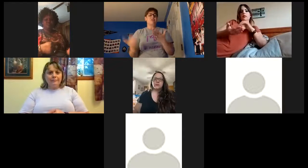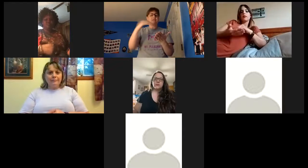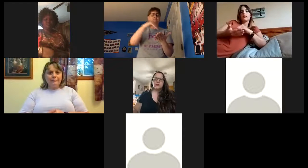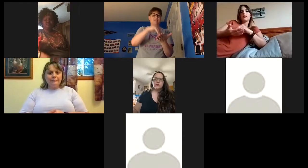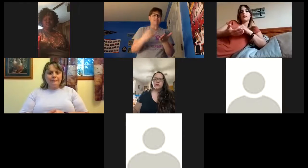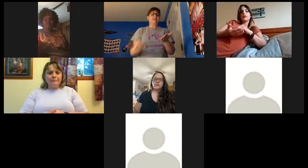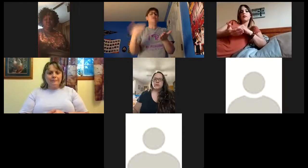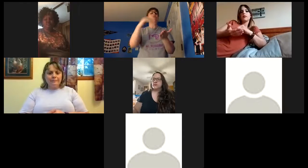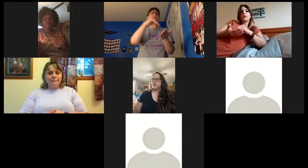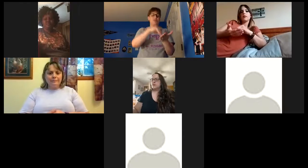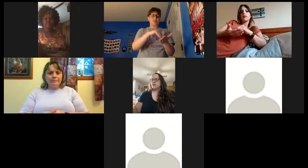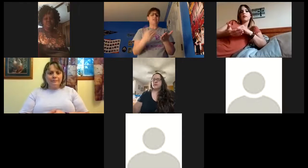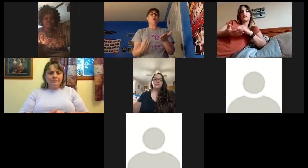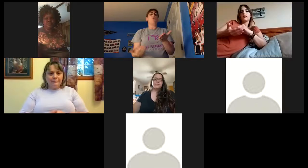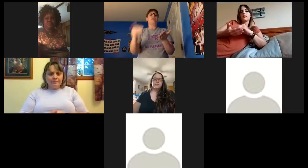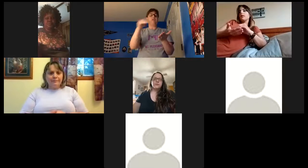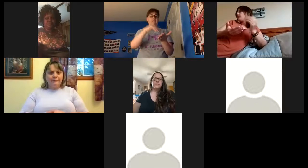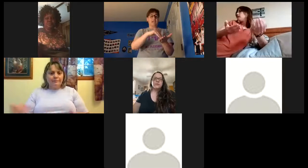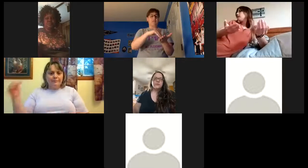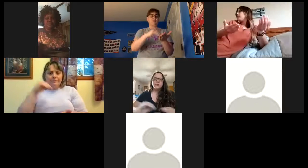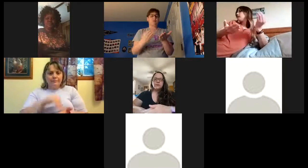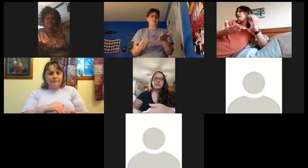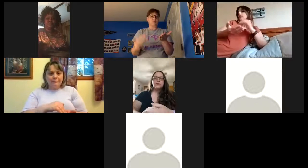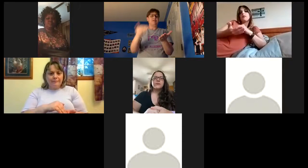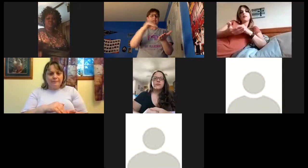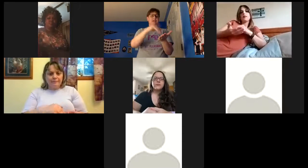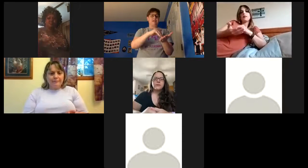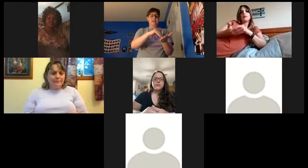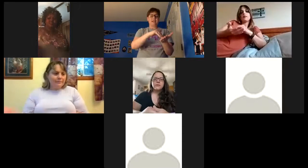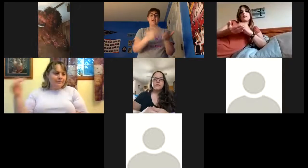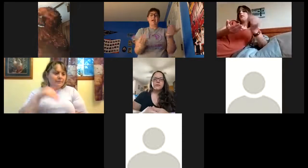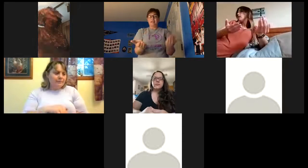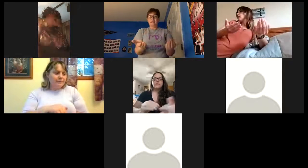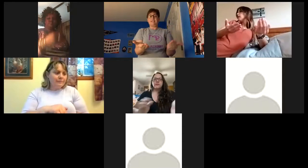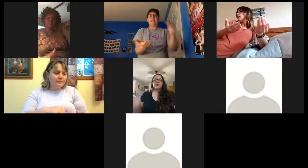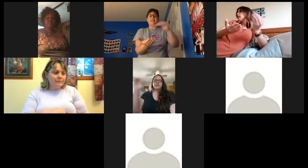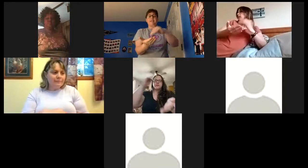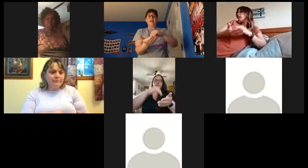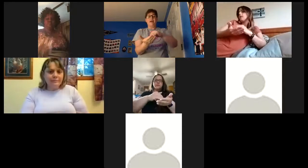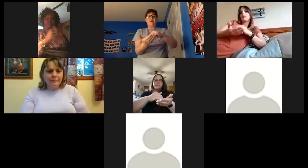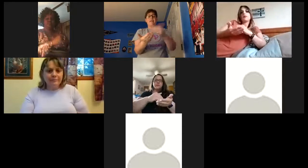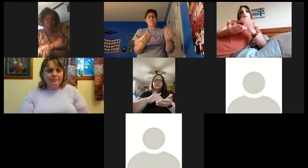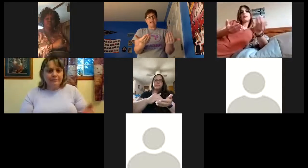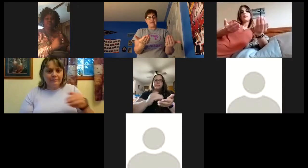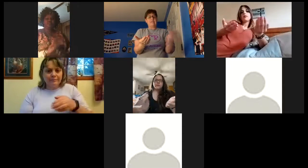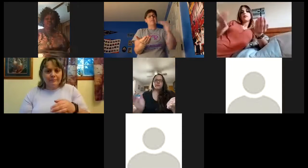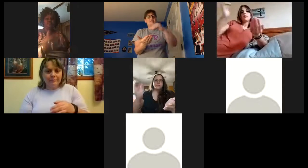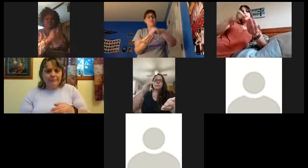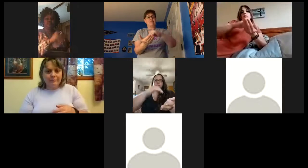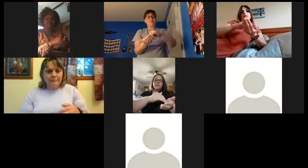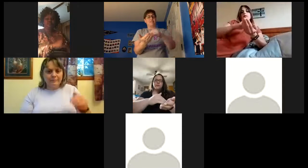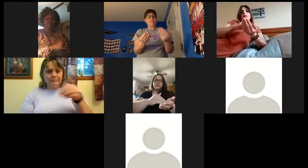make sure that I'm showing it to you like the whole thing of exactly what it's doing again. And then exactly, left